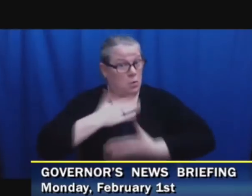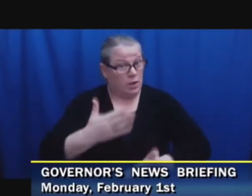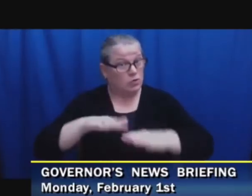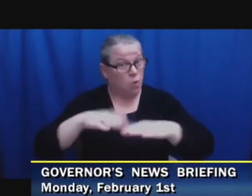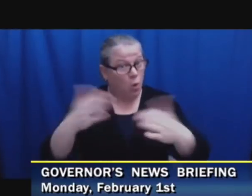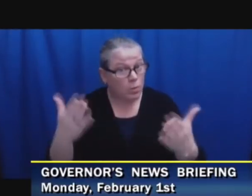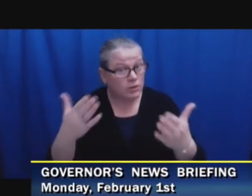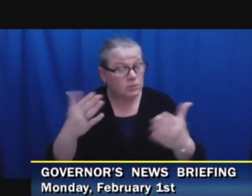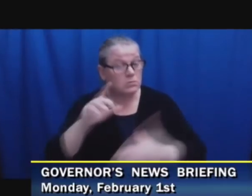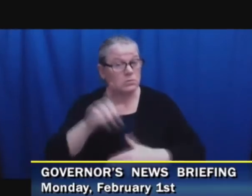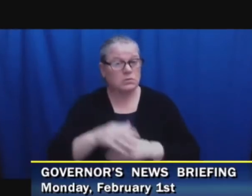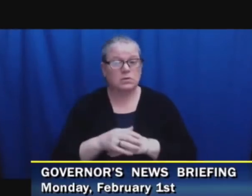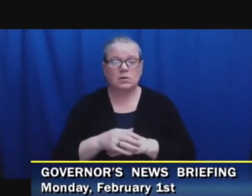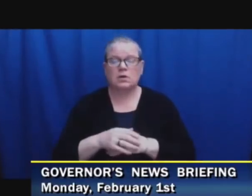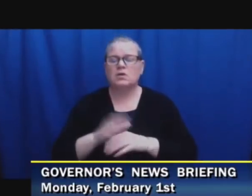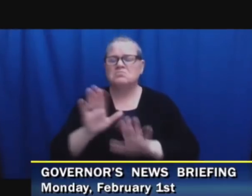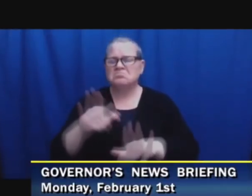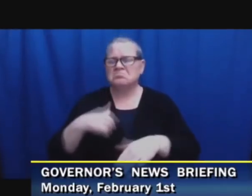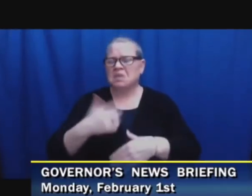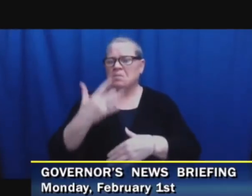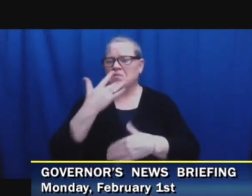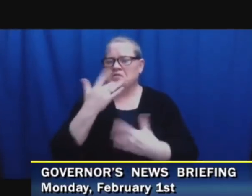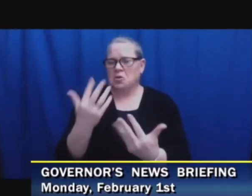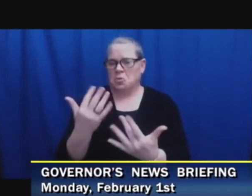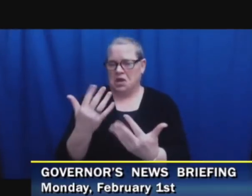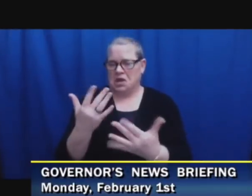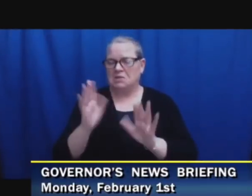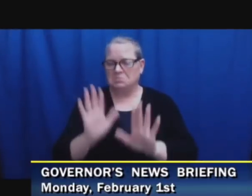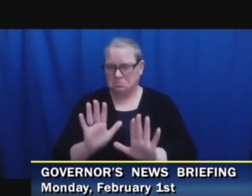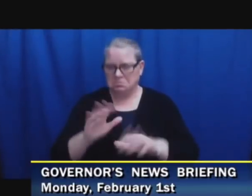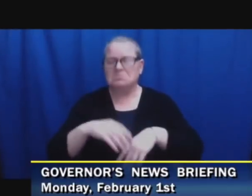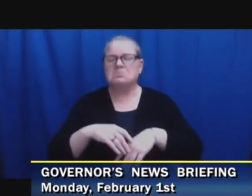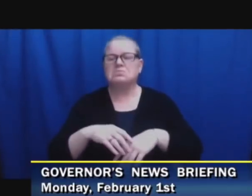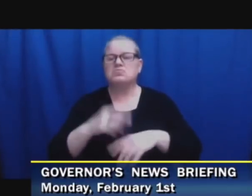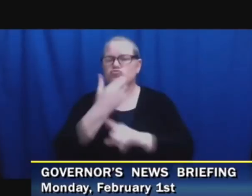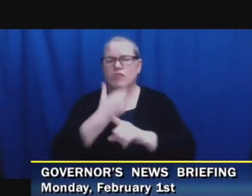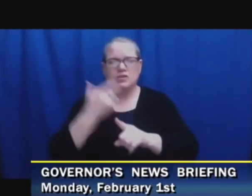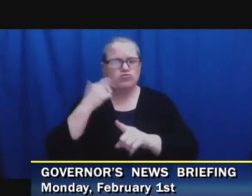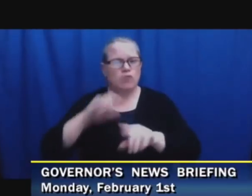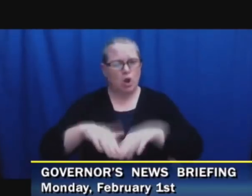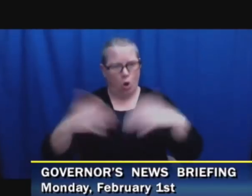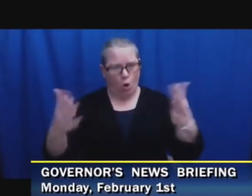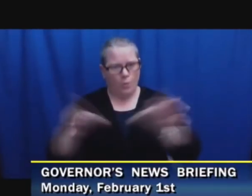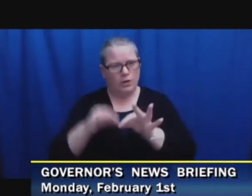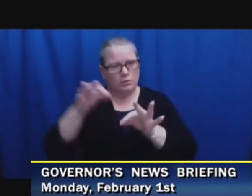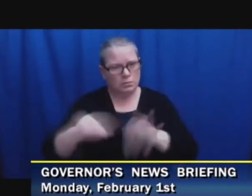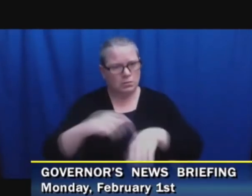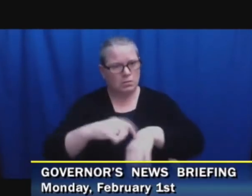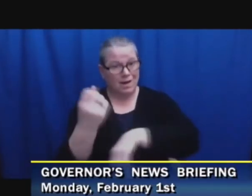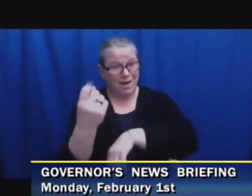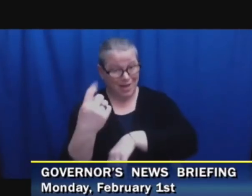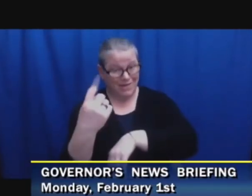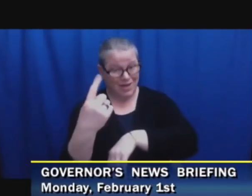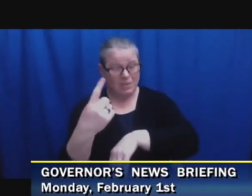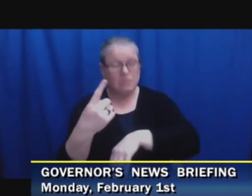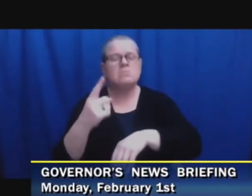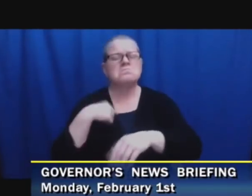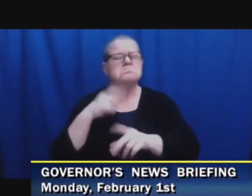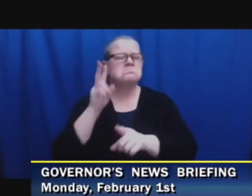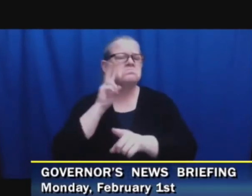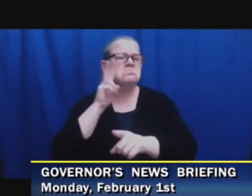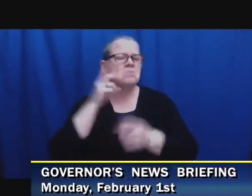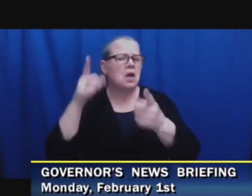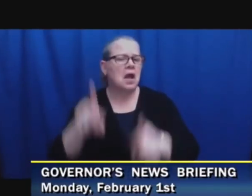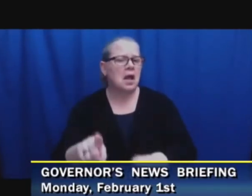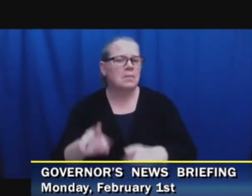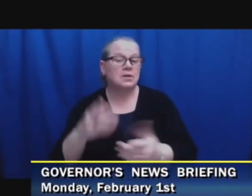Let's see how this settles out for 2 or 3 weeks. But maybe at some point it's a little safer to put people